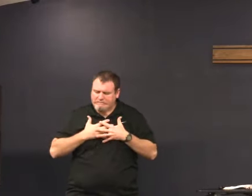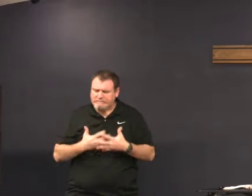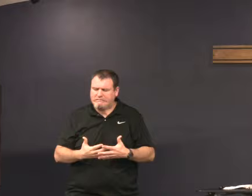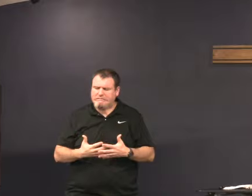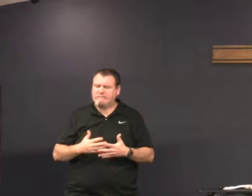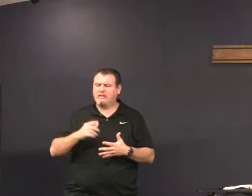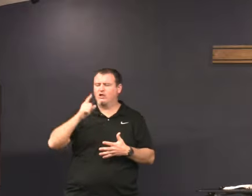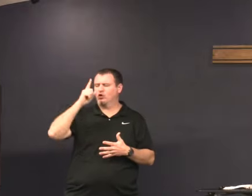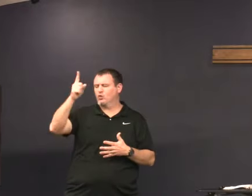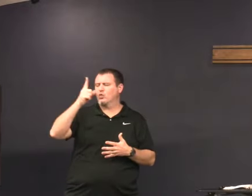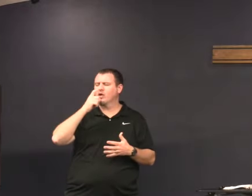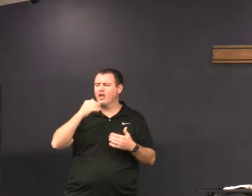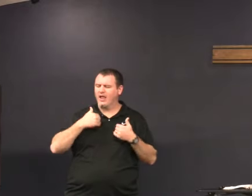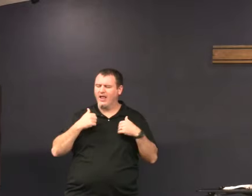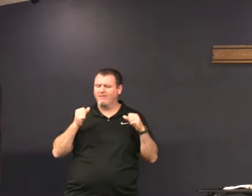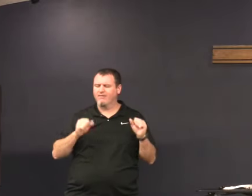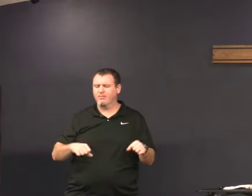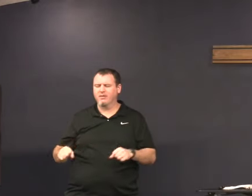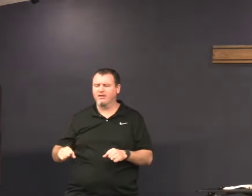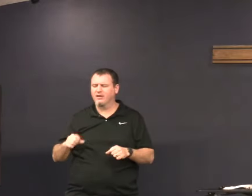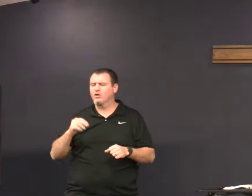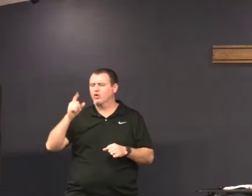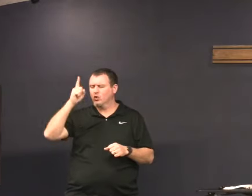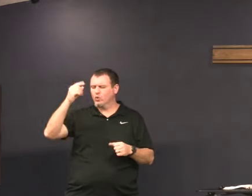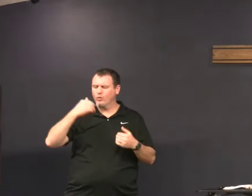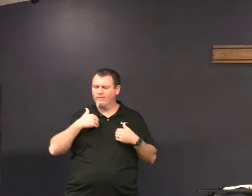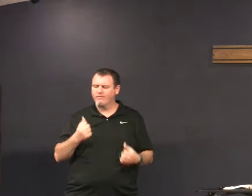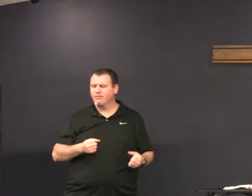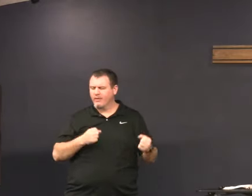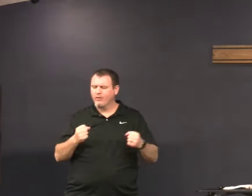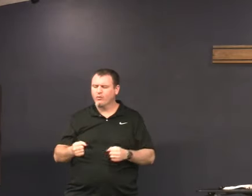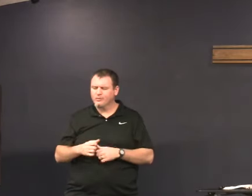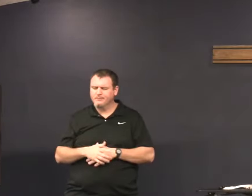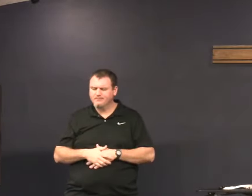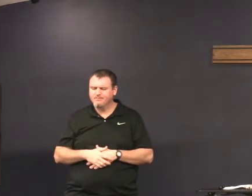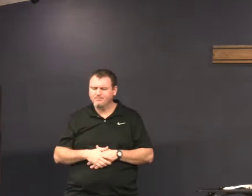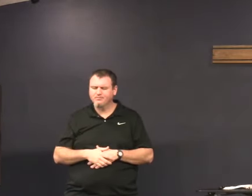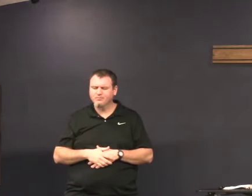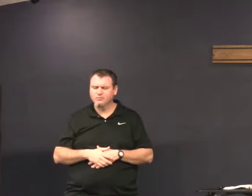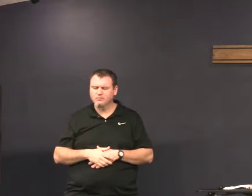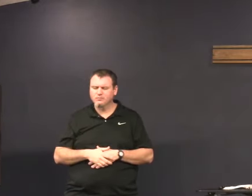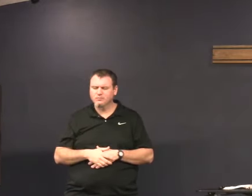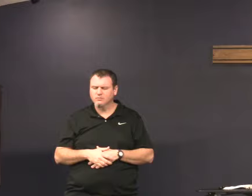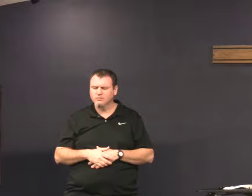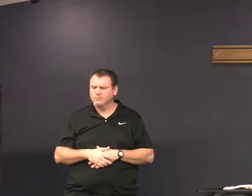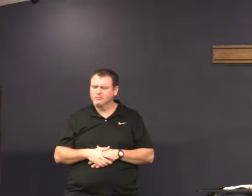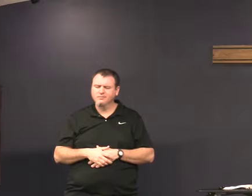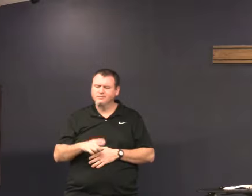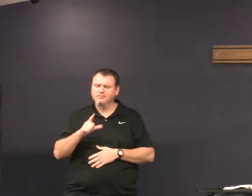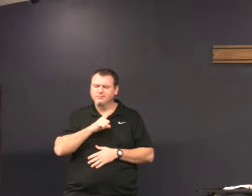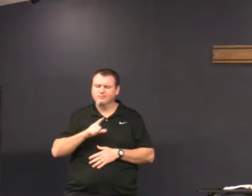And recognize and admit you have the ability and power.